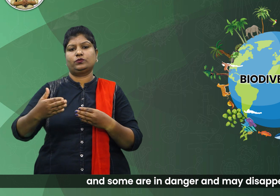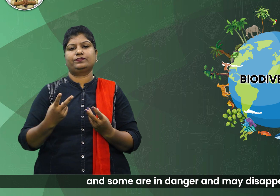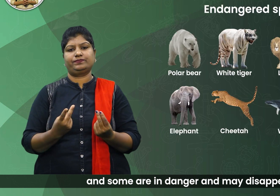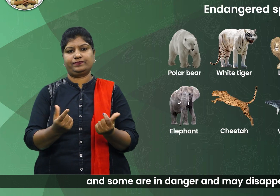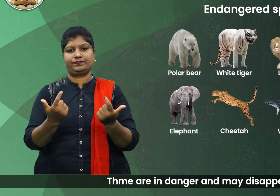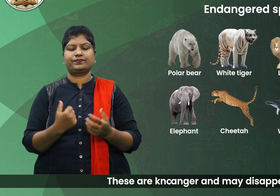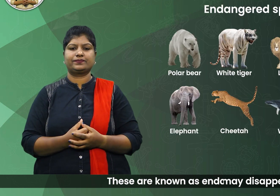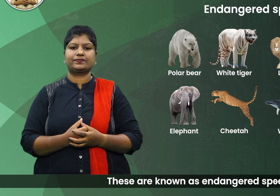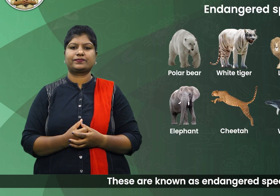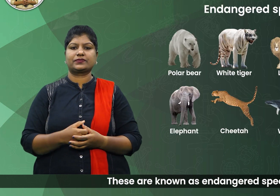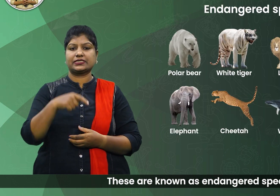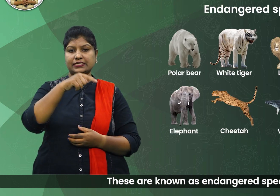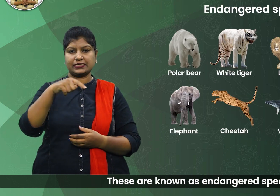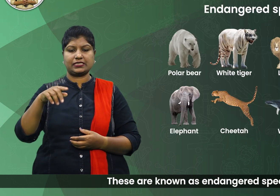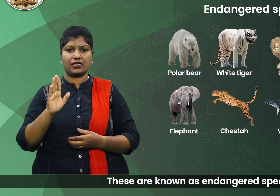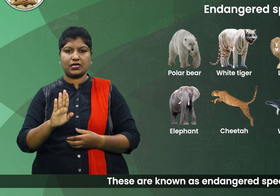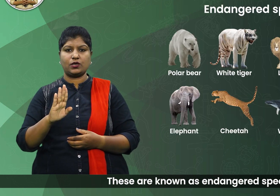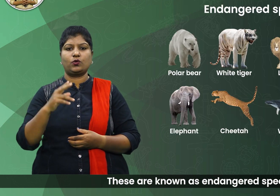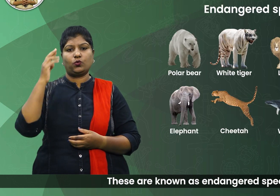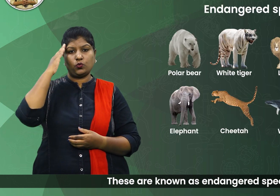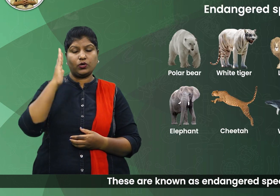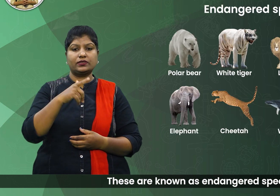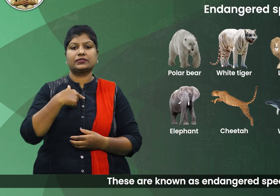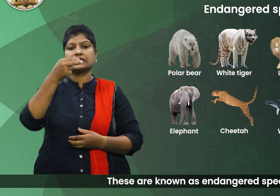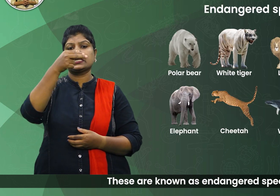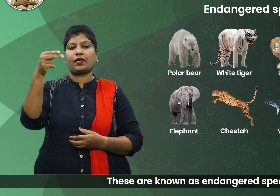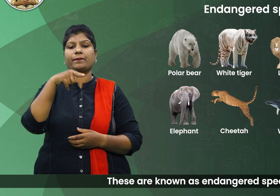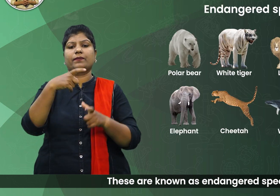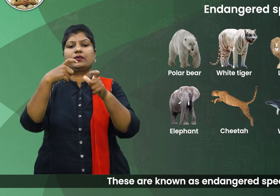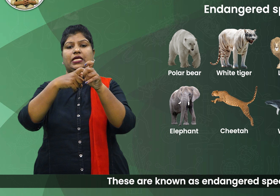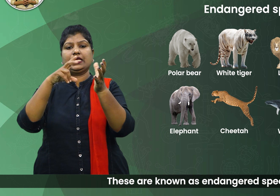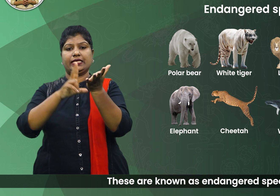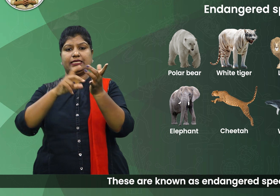These are known as endangered species.